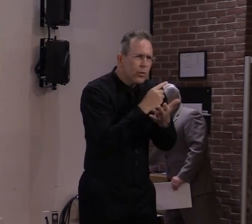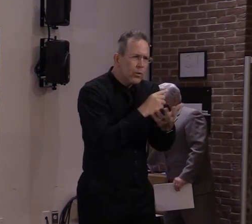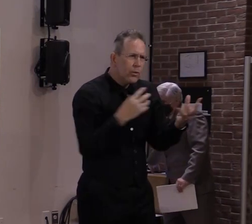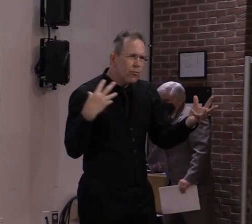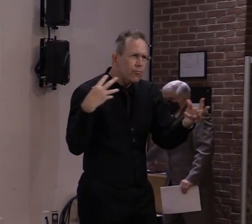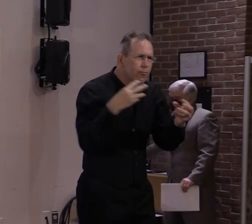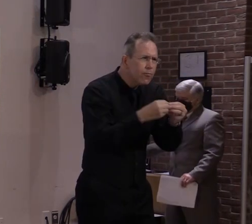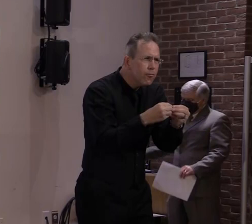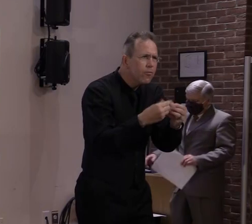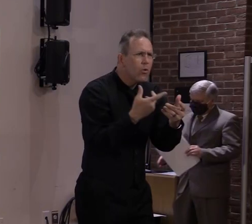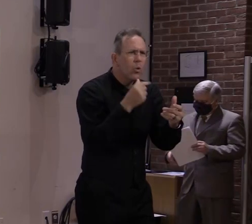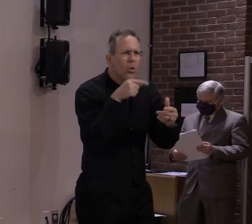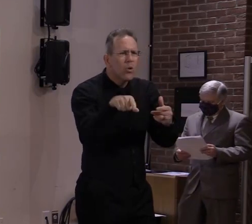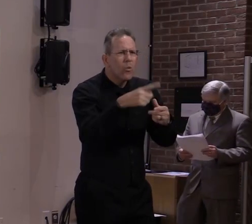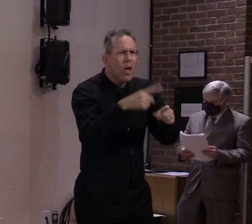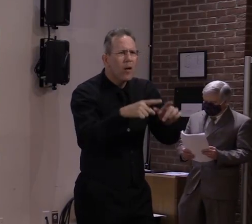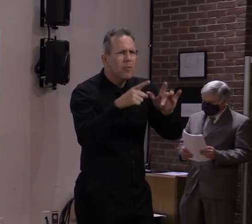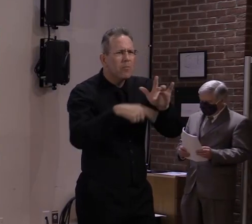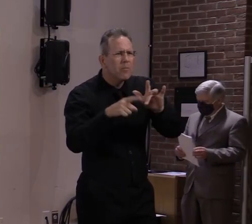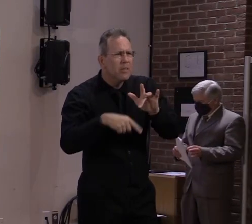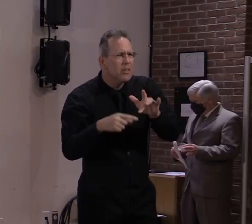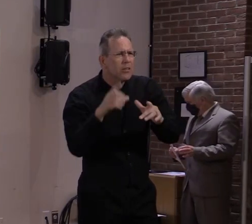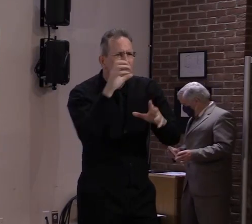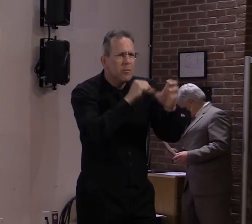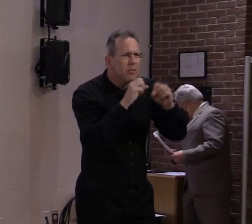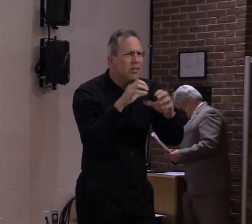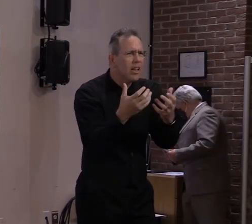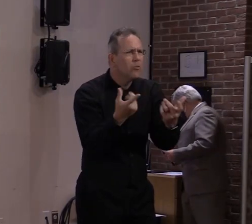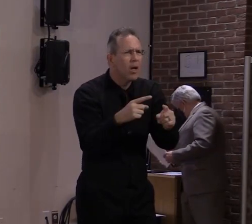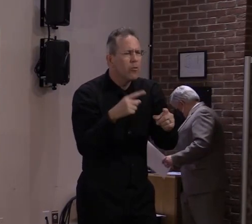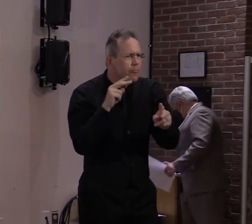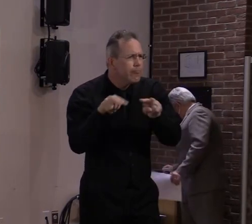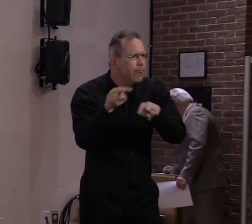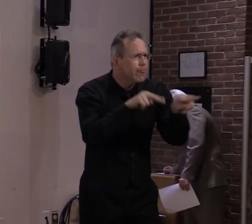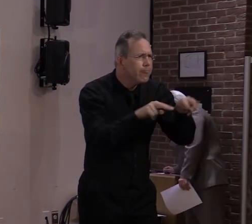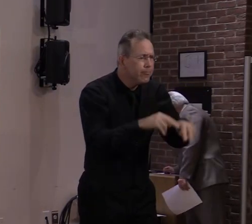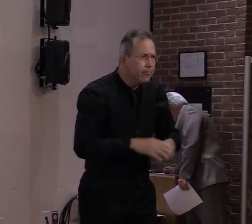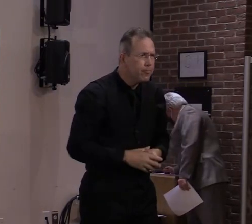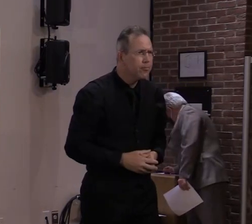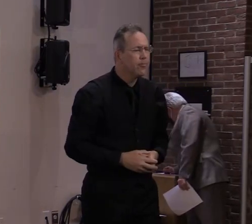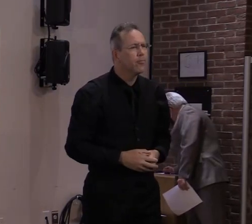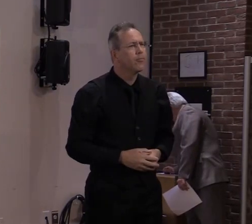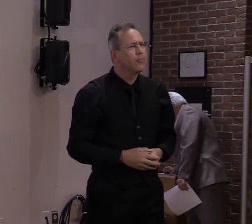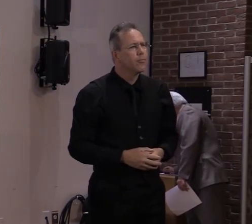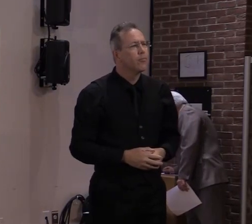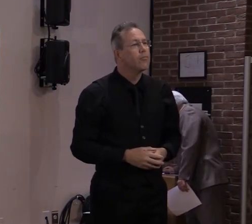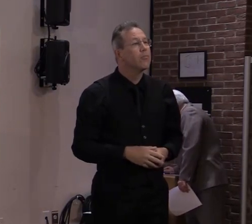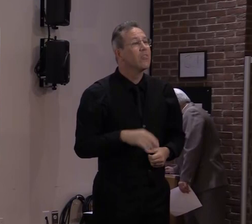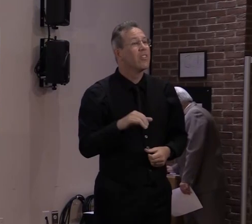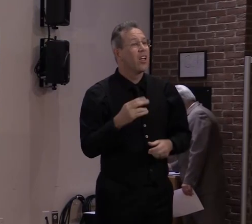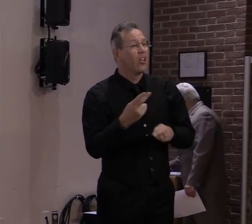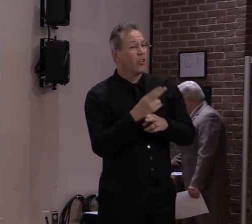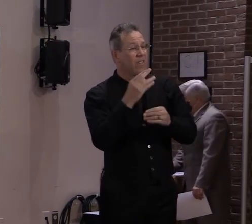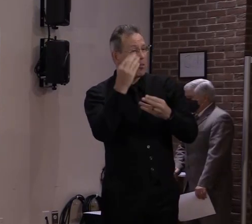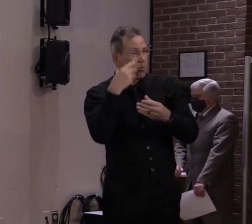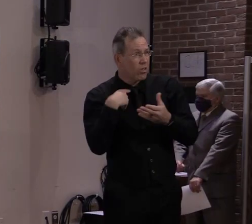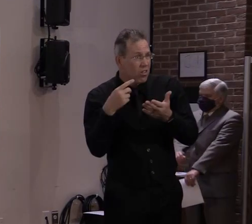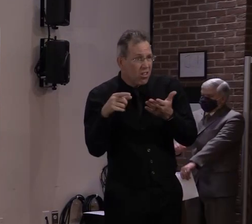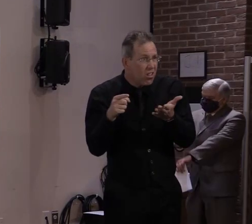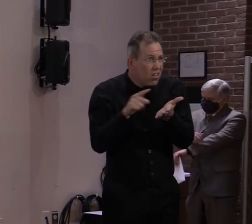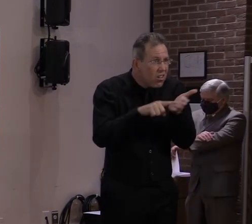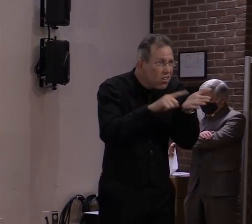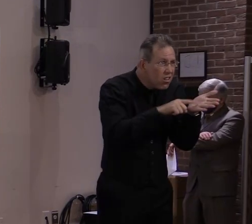The next step in the planning process is to turn this general assessment information into planning priorities and from priorities into specific strategies